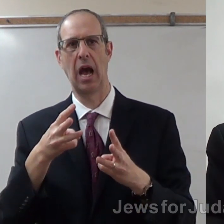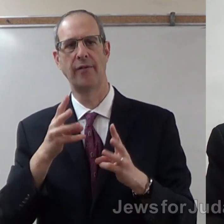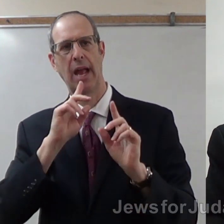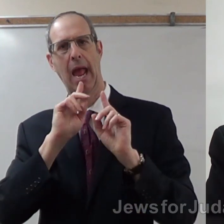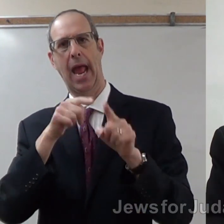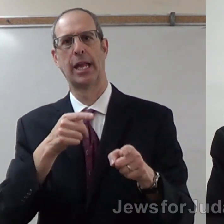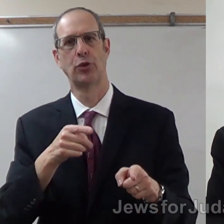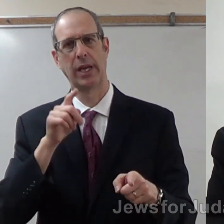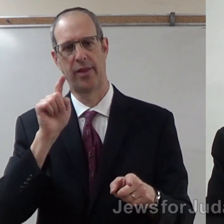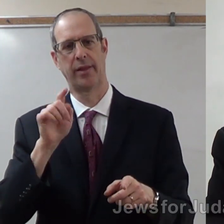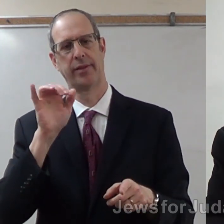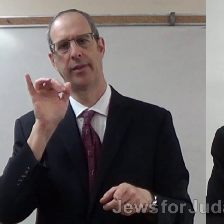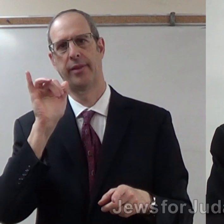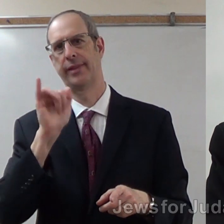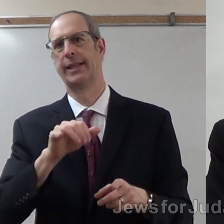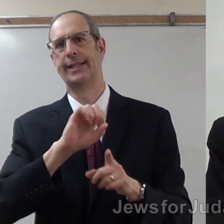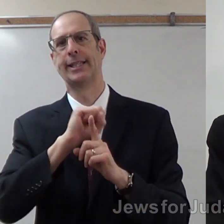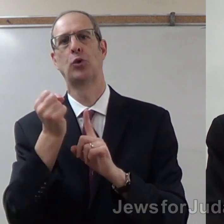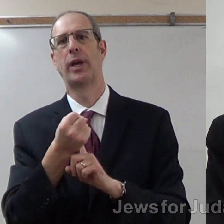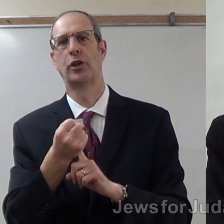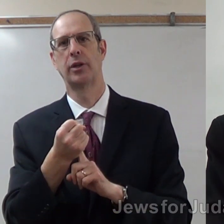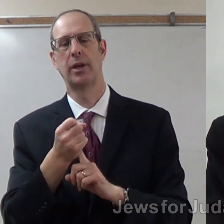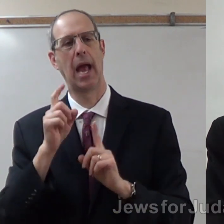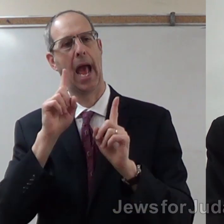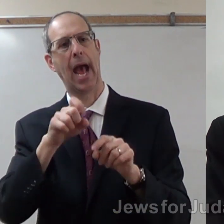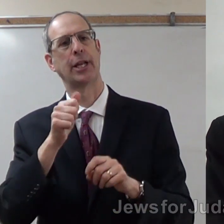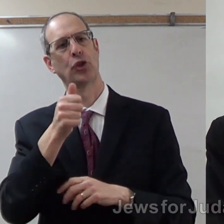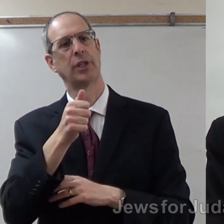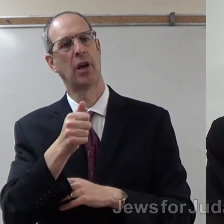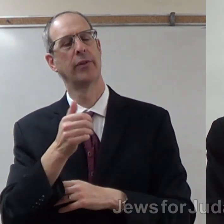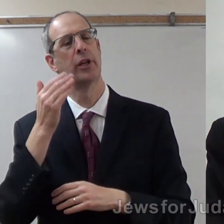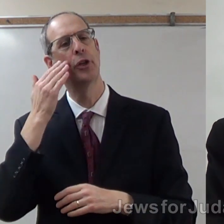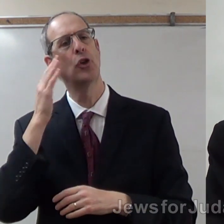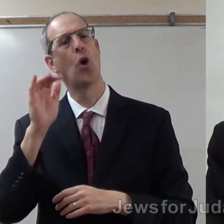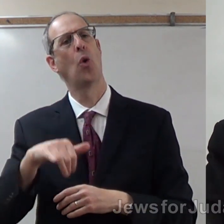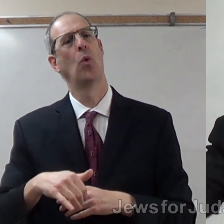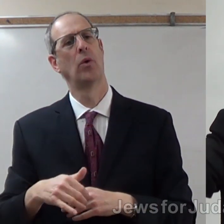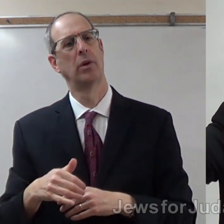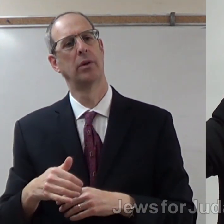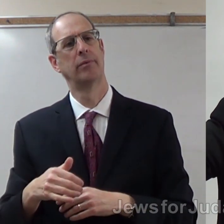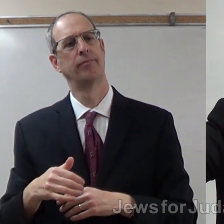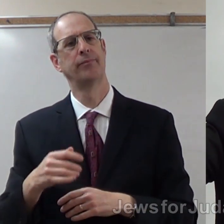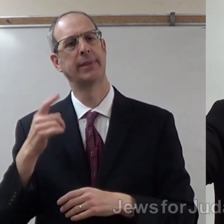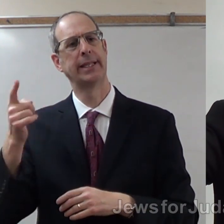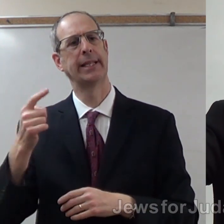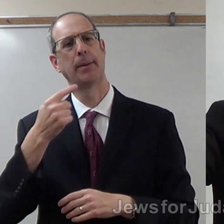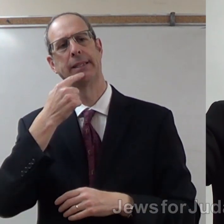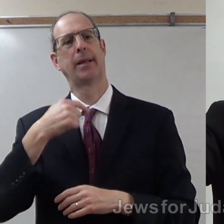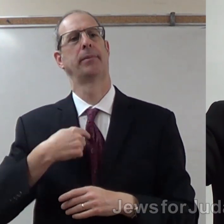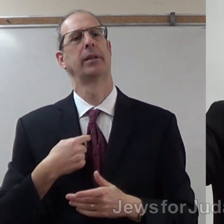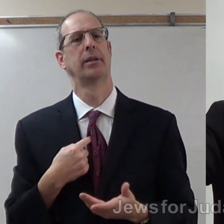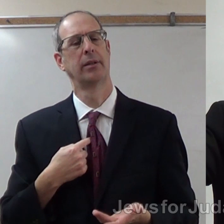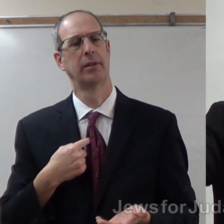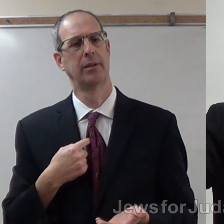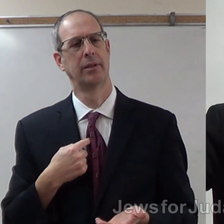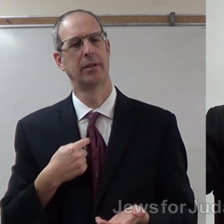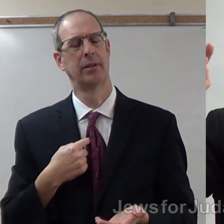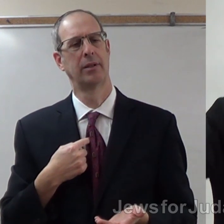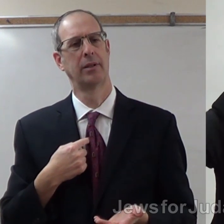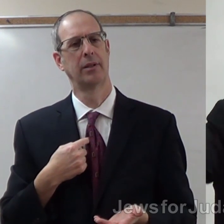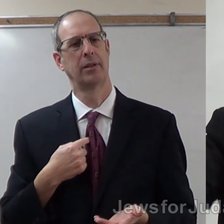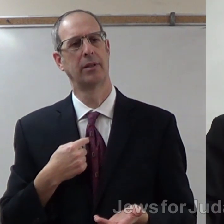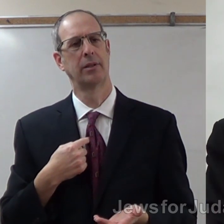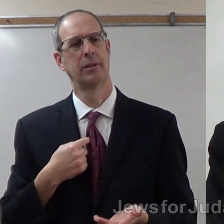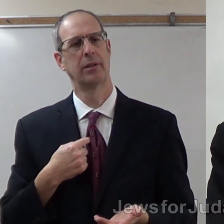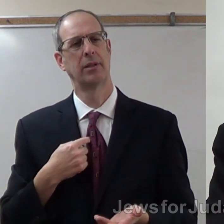this situation. To ask yourself, you know what? Someone just made me upset. Will